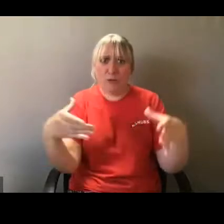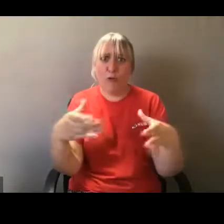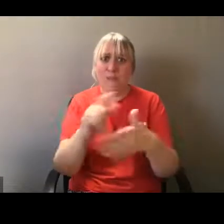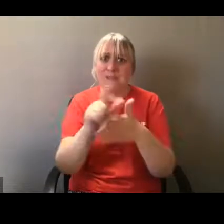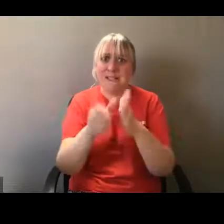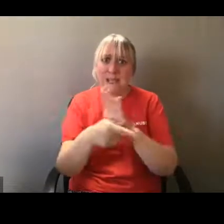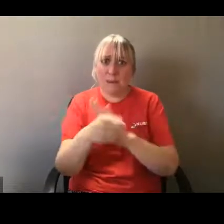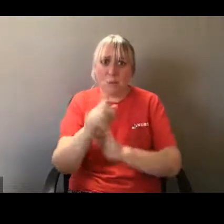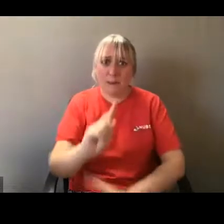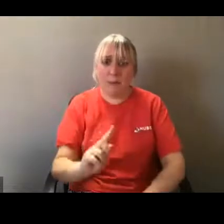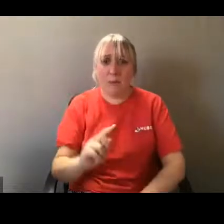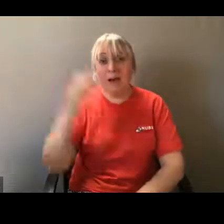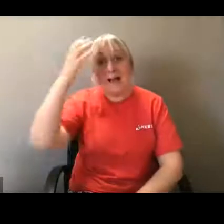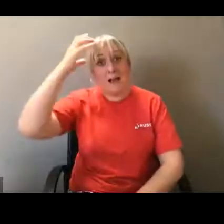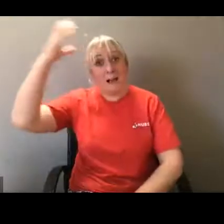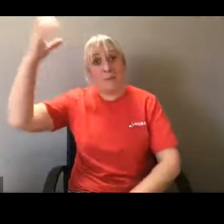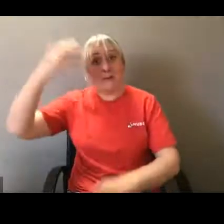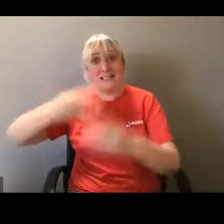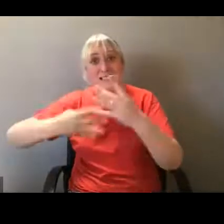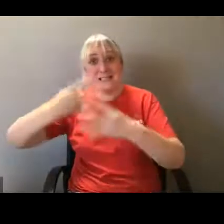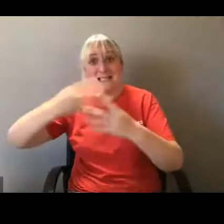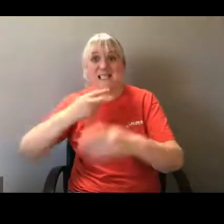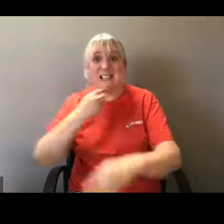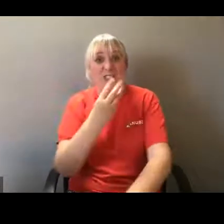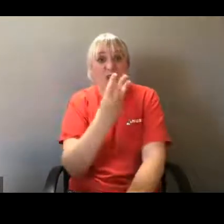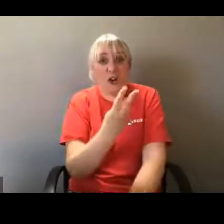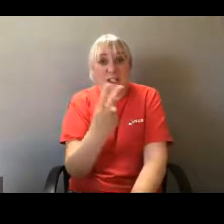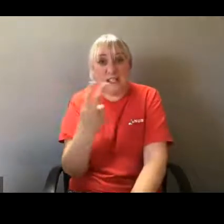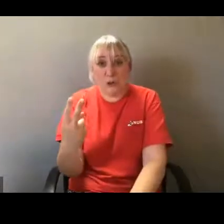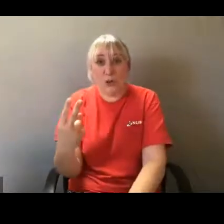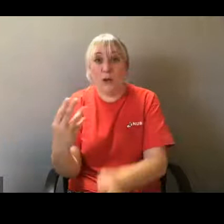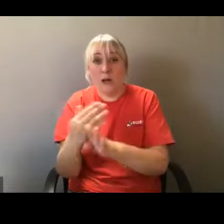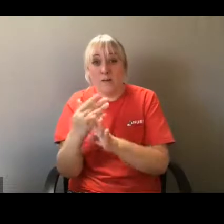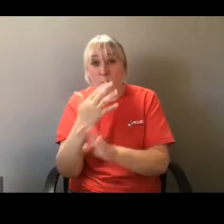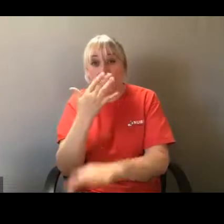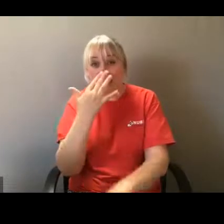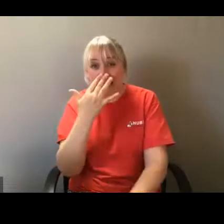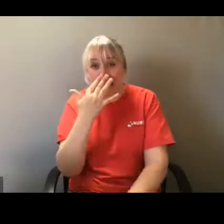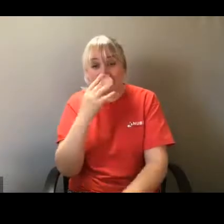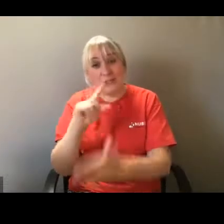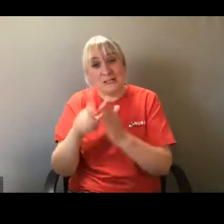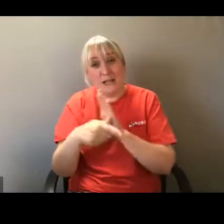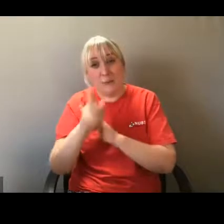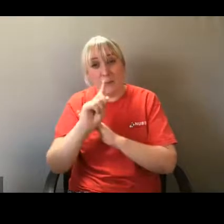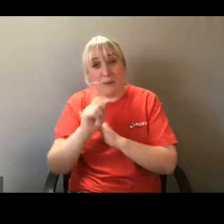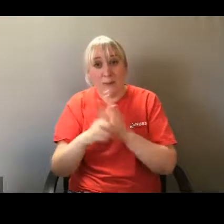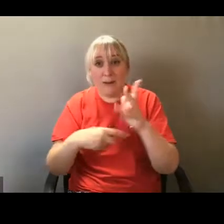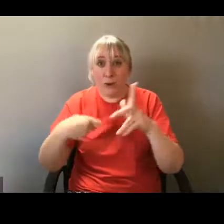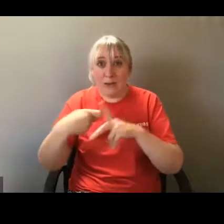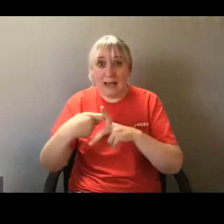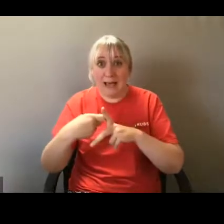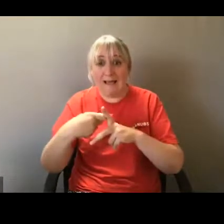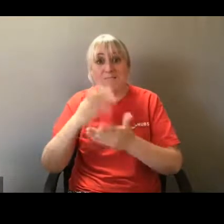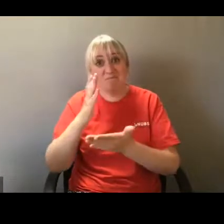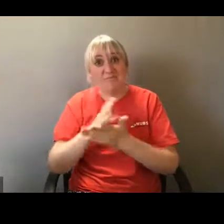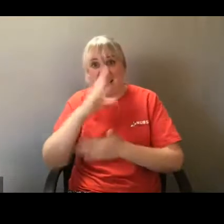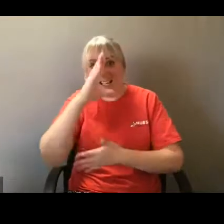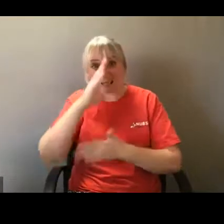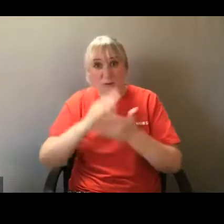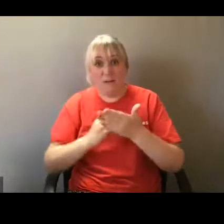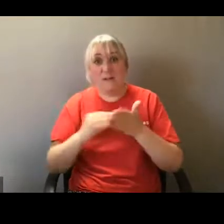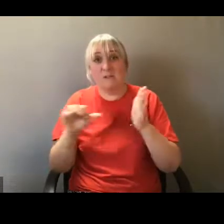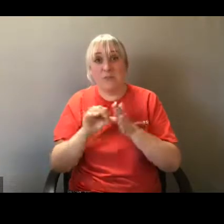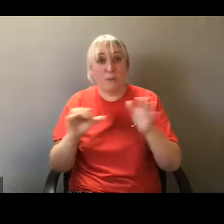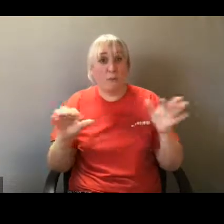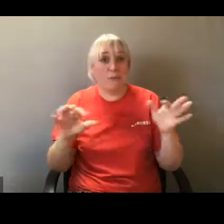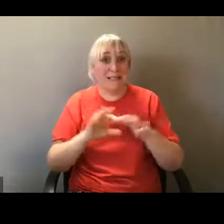According to government statistics, 32% of working age disabled people in the UK experience impairment of stamina, breathing,